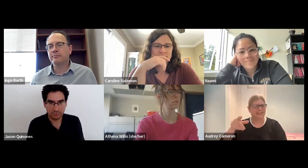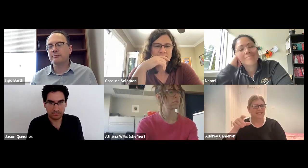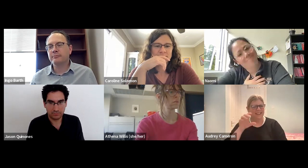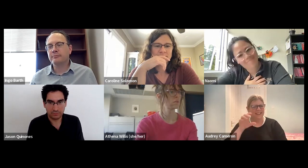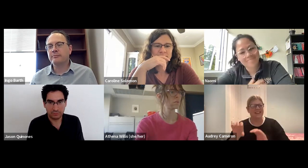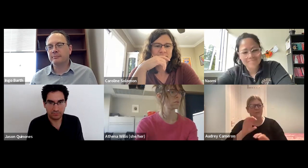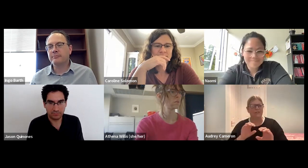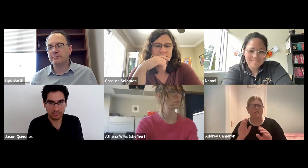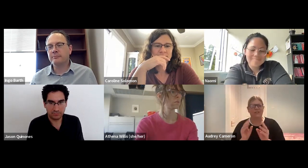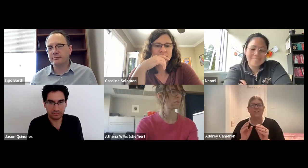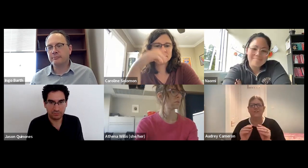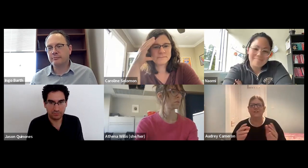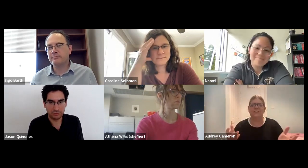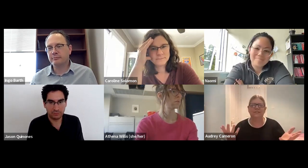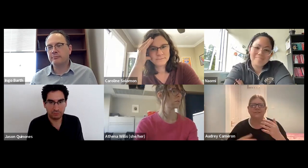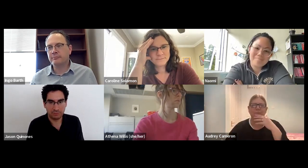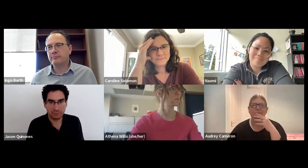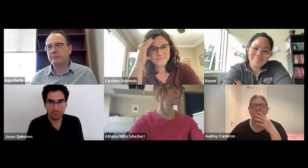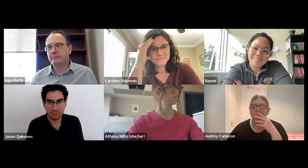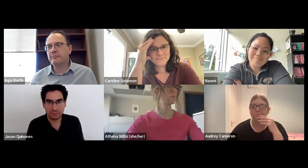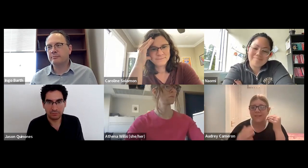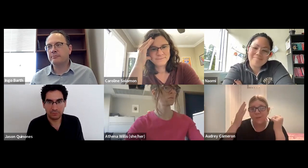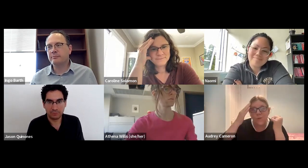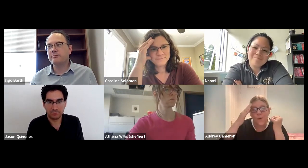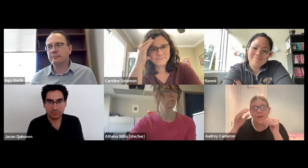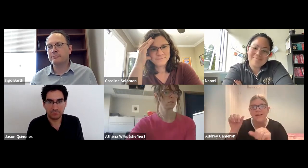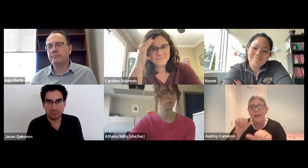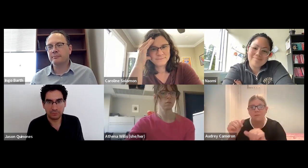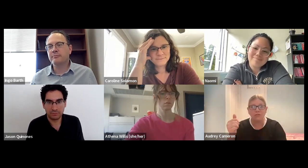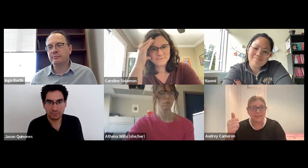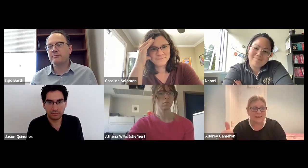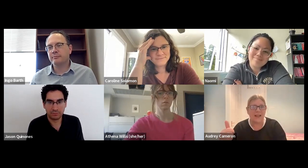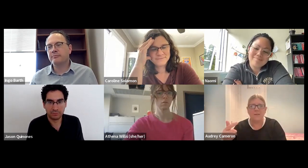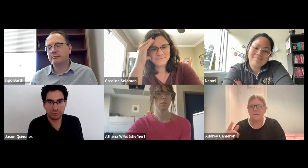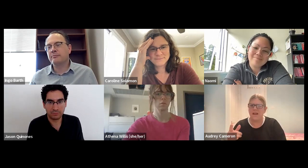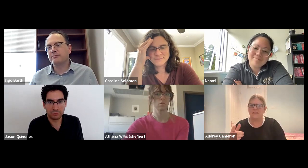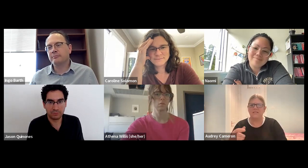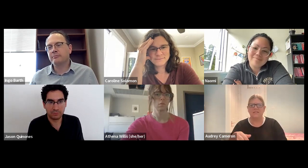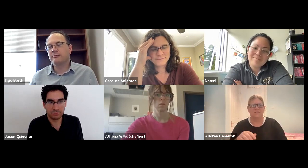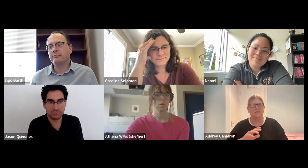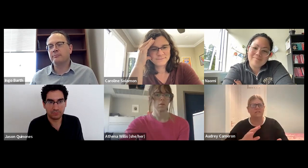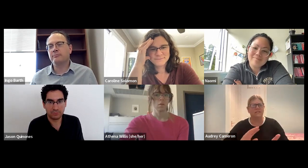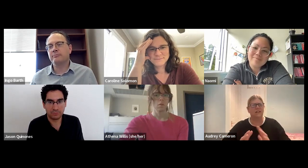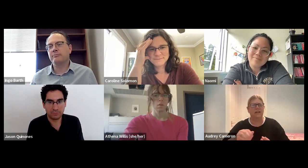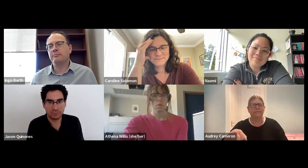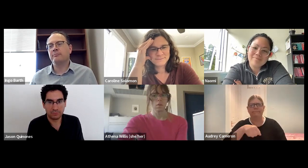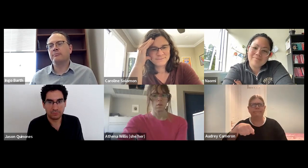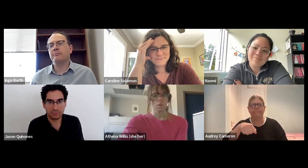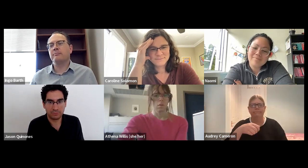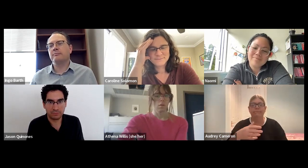The sign for iron, you know, F-E, signing it like ironing. They knew it was a chemistry